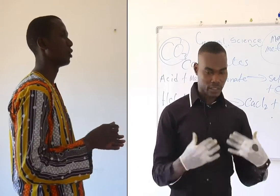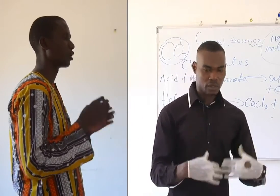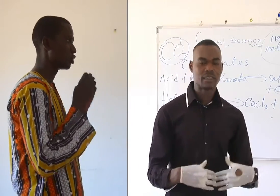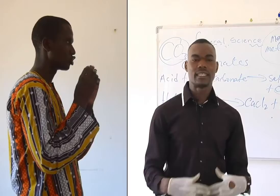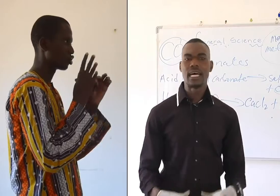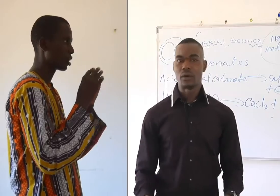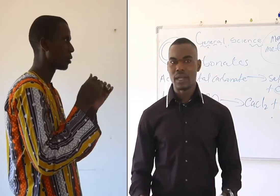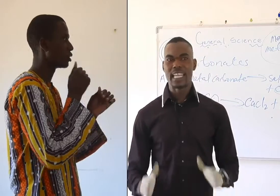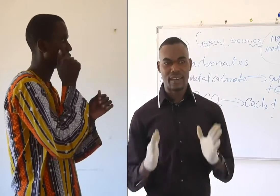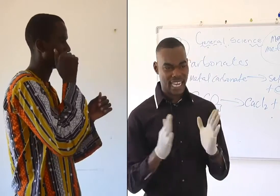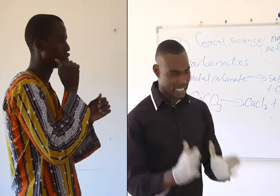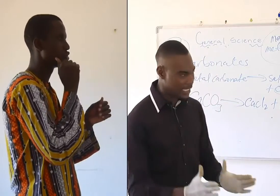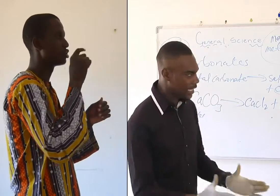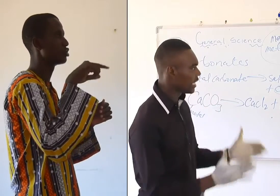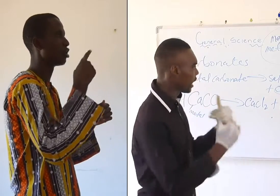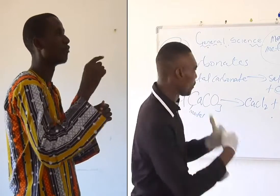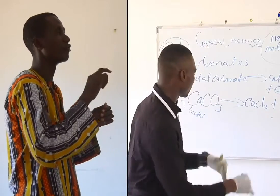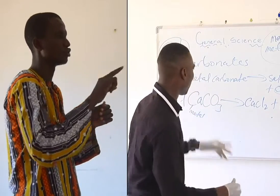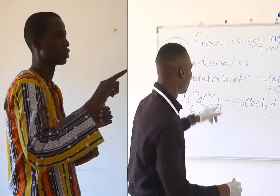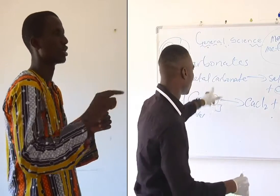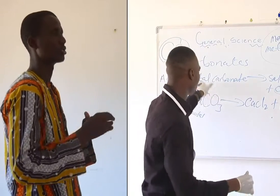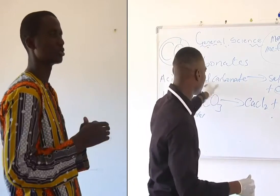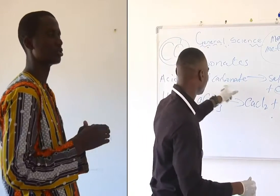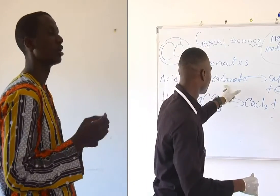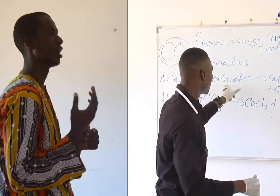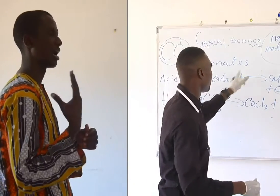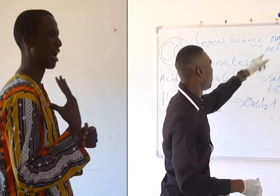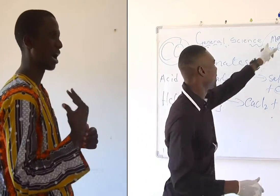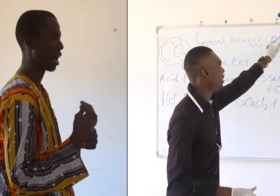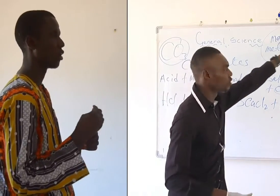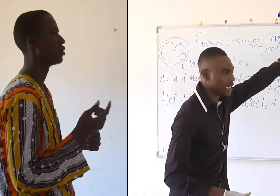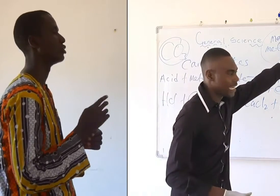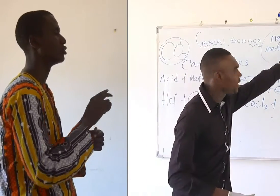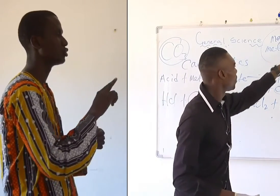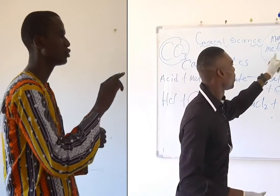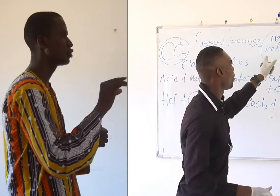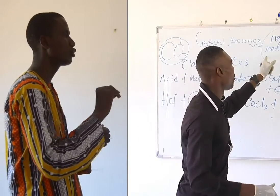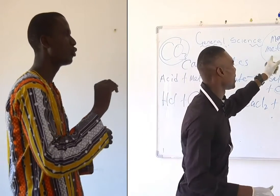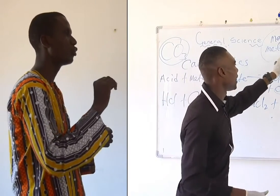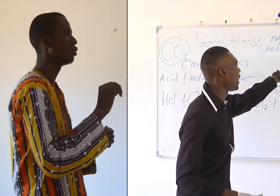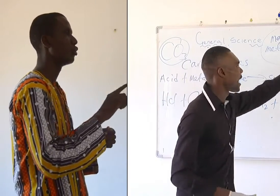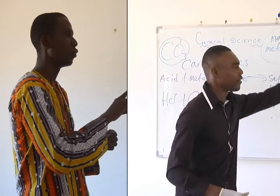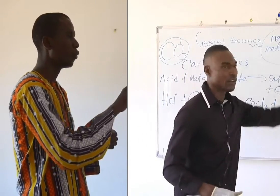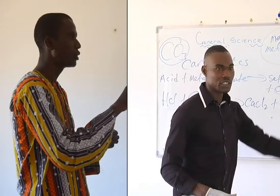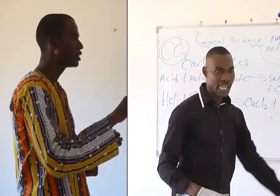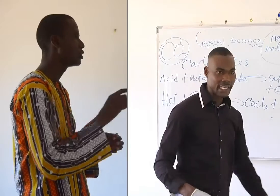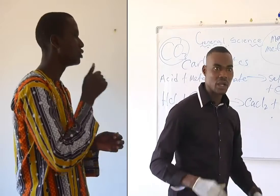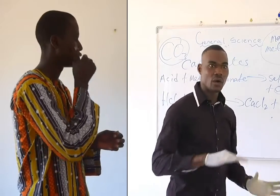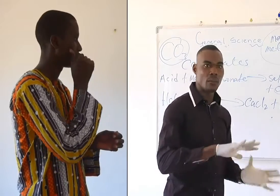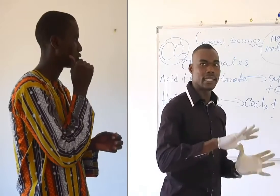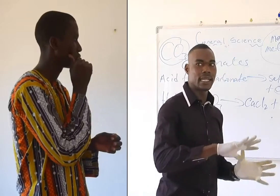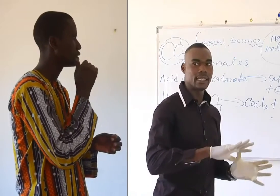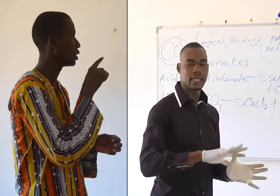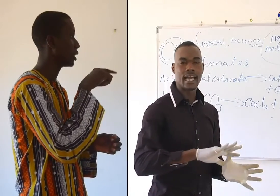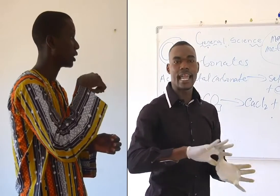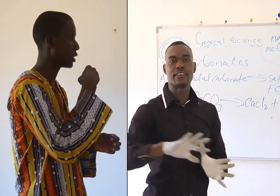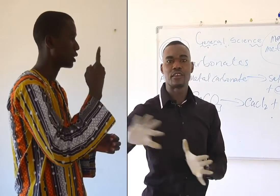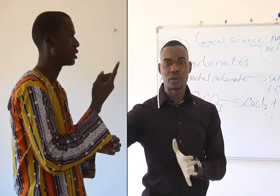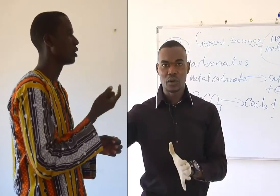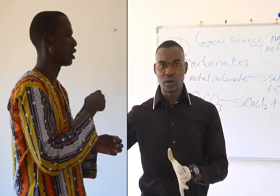So take note of that now. Whenever acids react with carbonates, metal oxide or metal hydroxide or